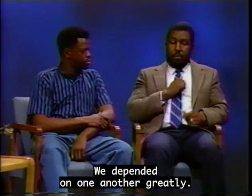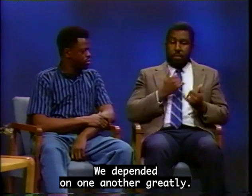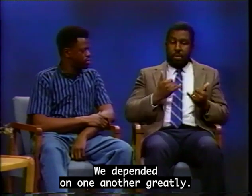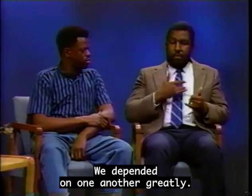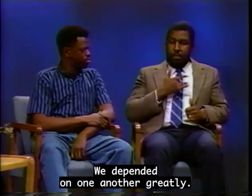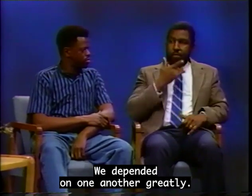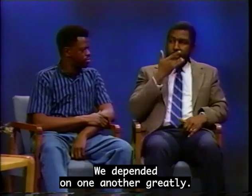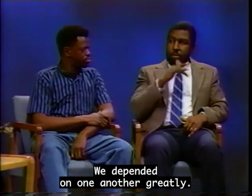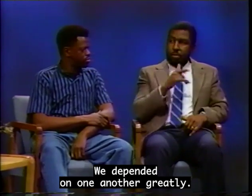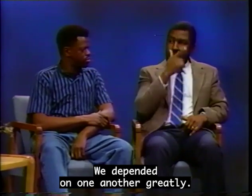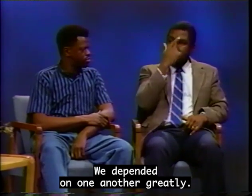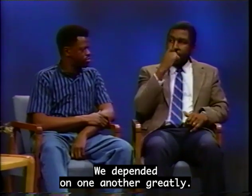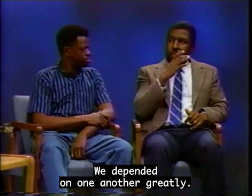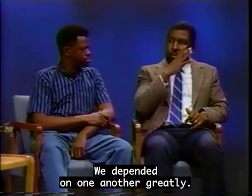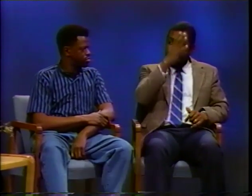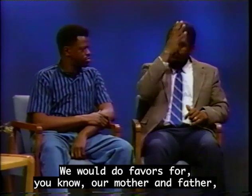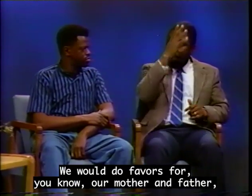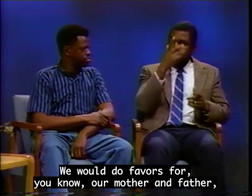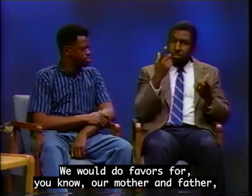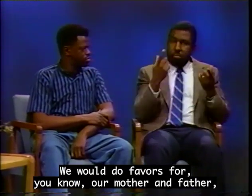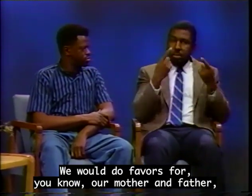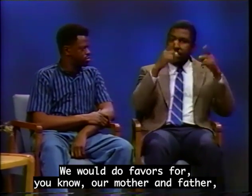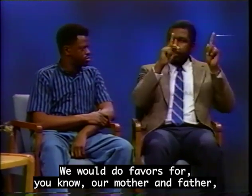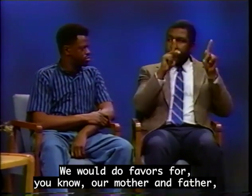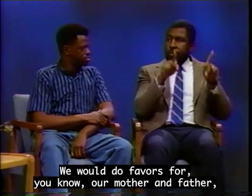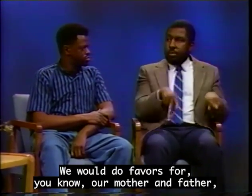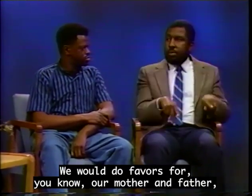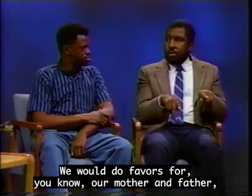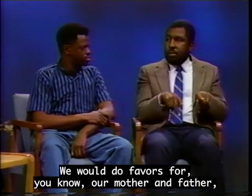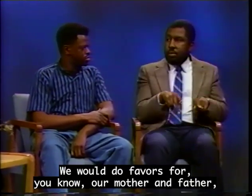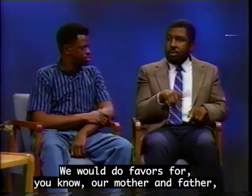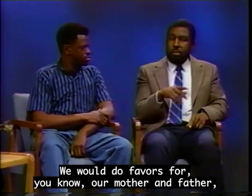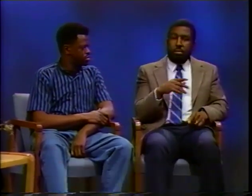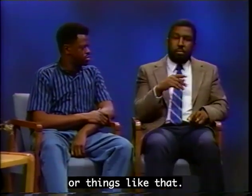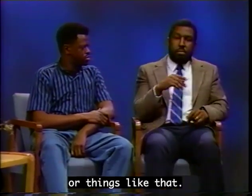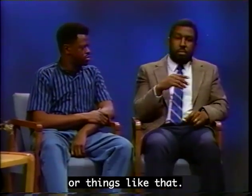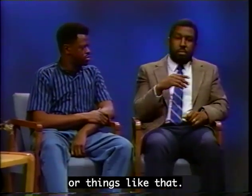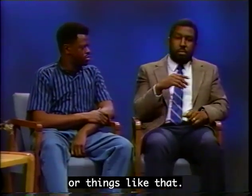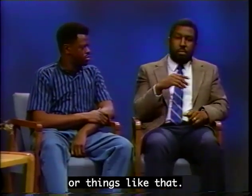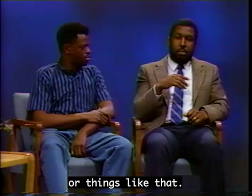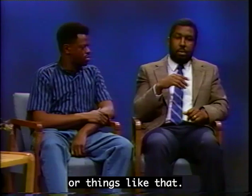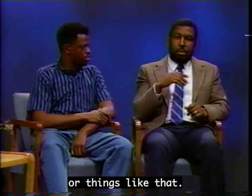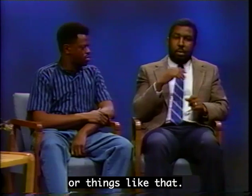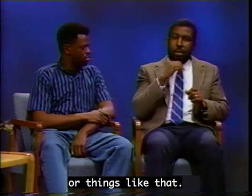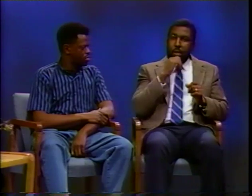one another greatly. We would do favors for, you know, our mother and father or things like that.